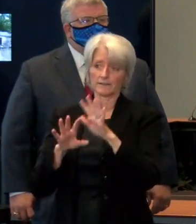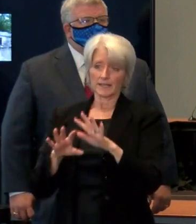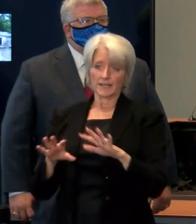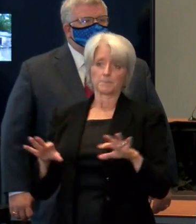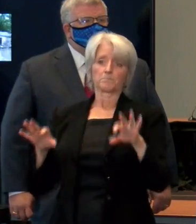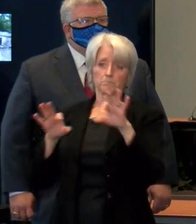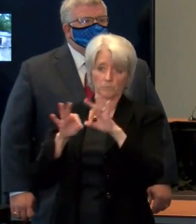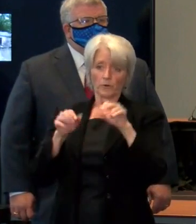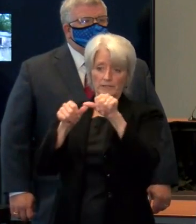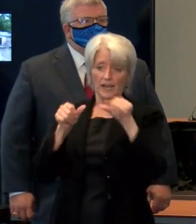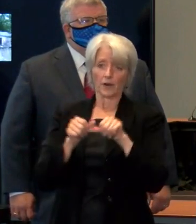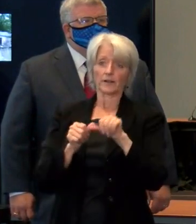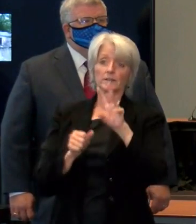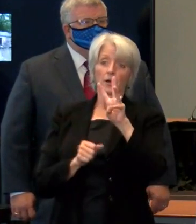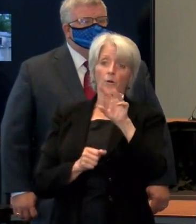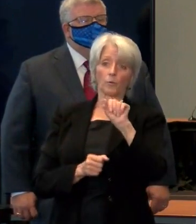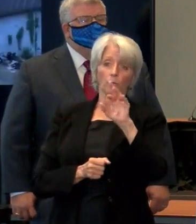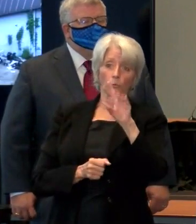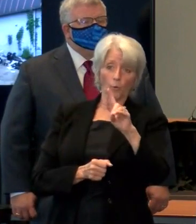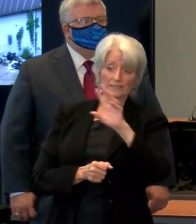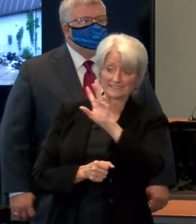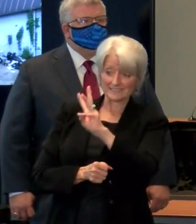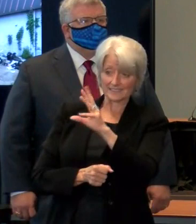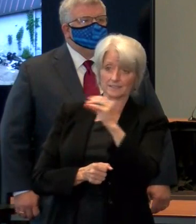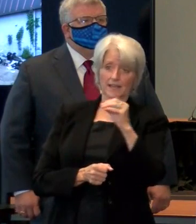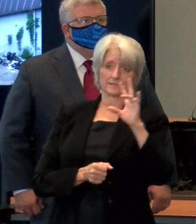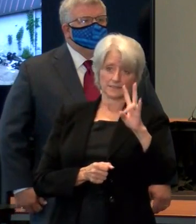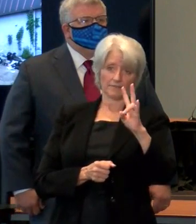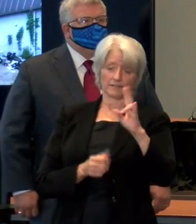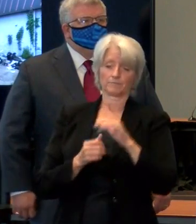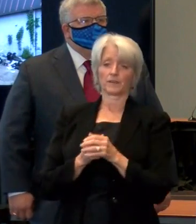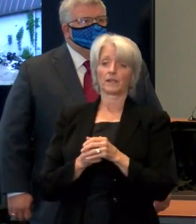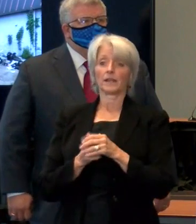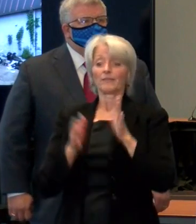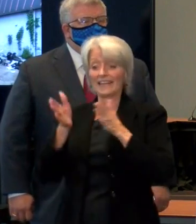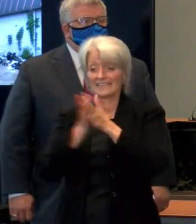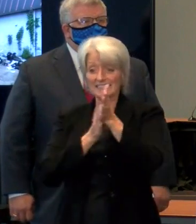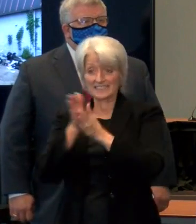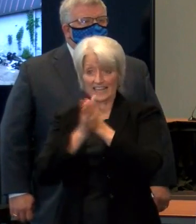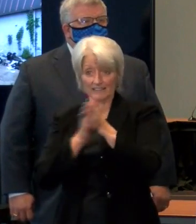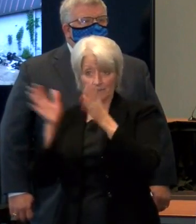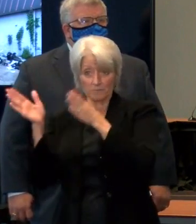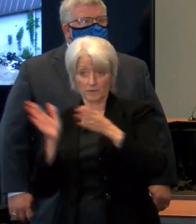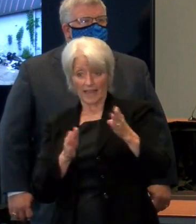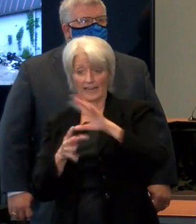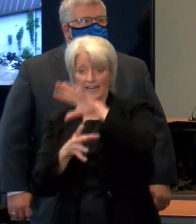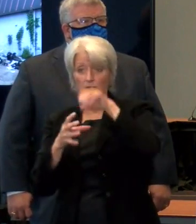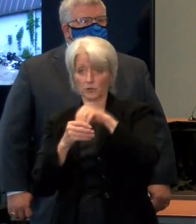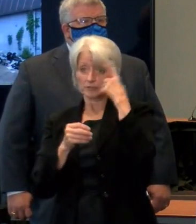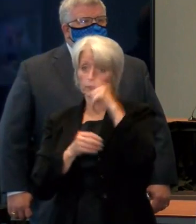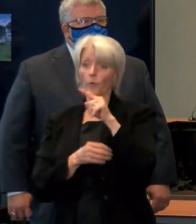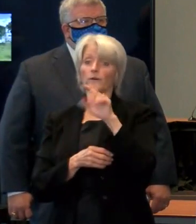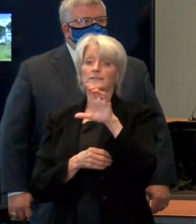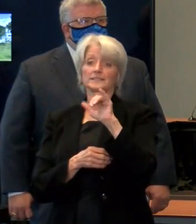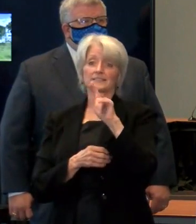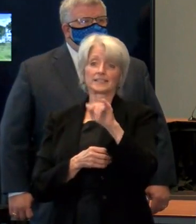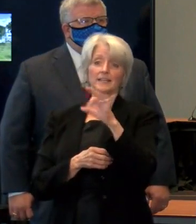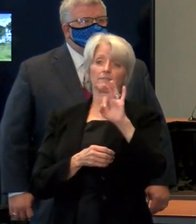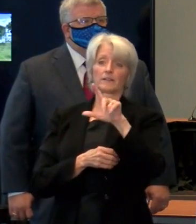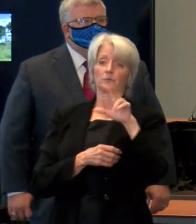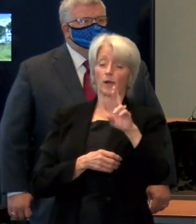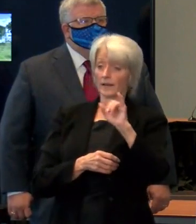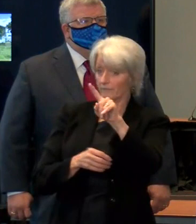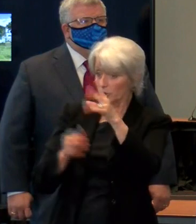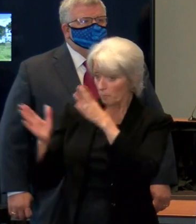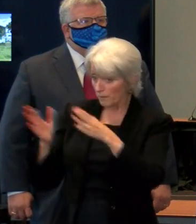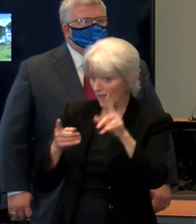Ward 7 that will play a role in this incentive package. The incentive package includes, from the city of Little Rock, if you plan to build and need a